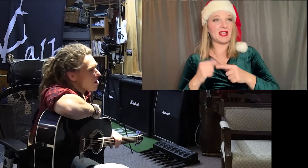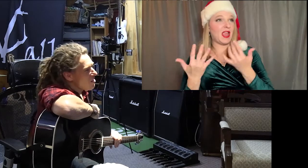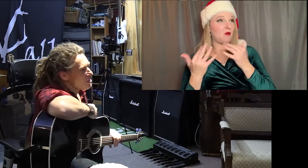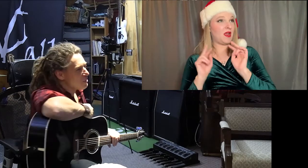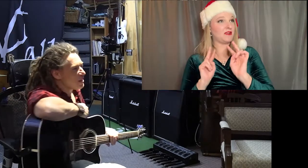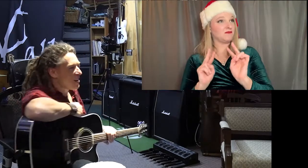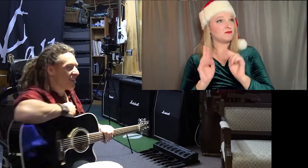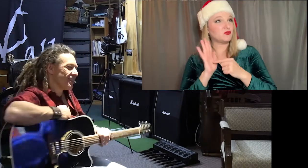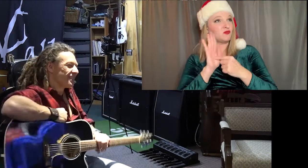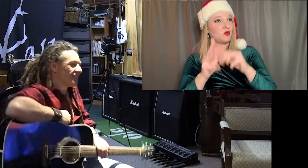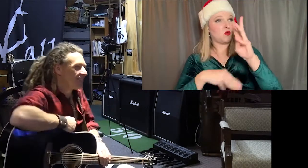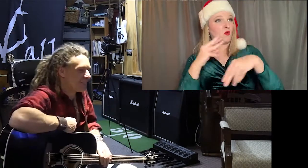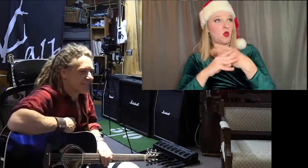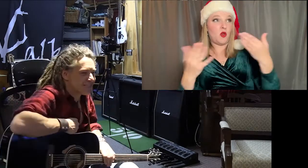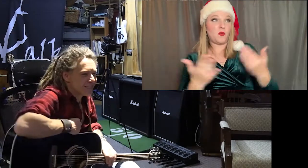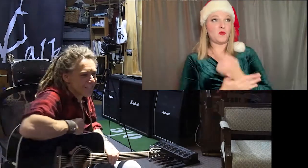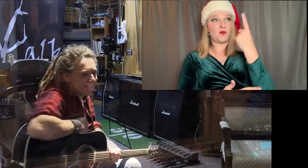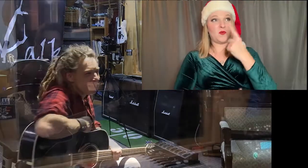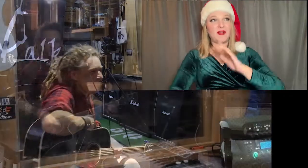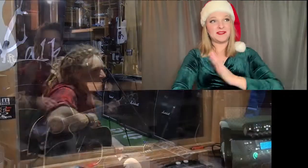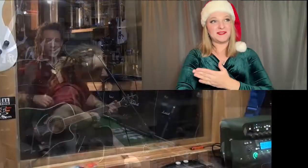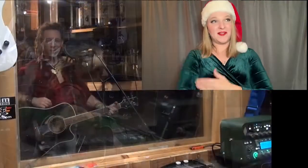too. So, oh, this will be great. All right.